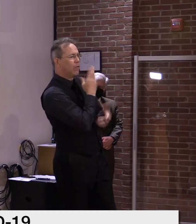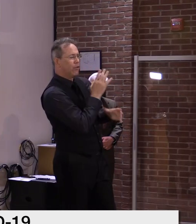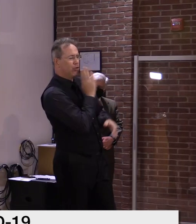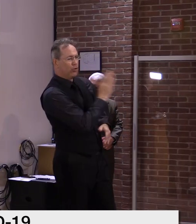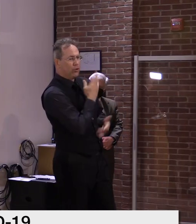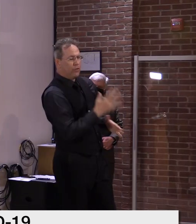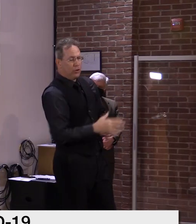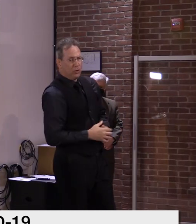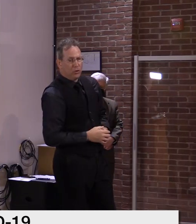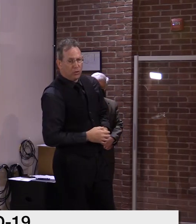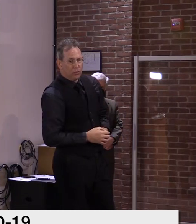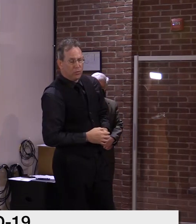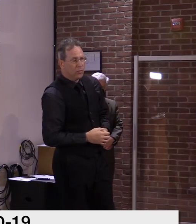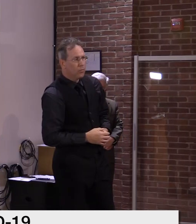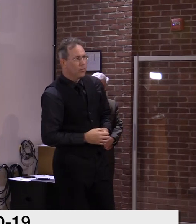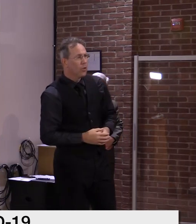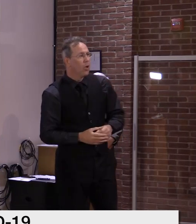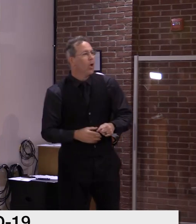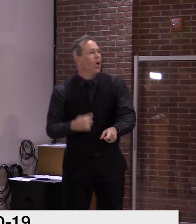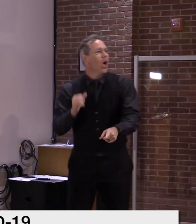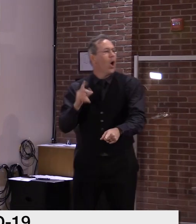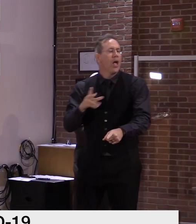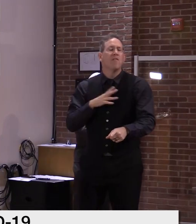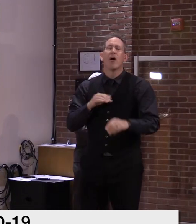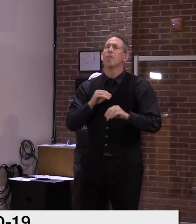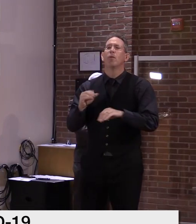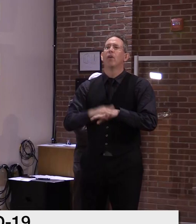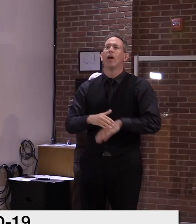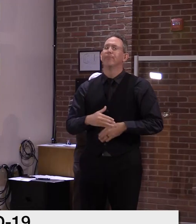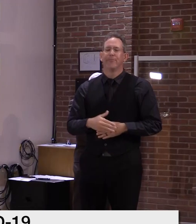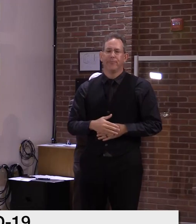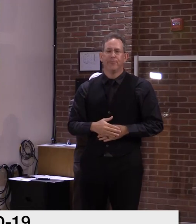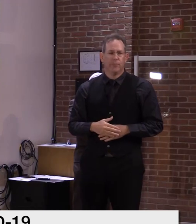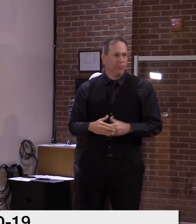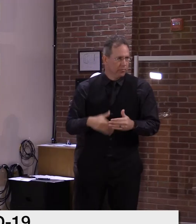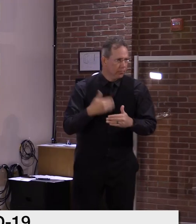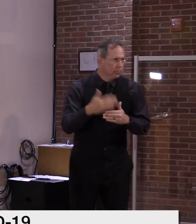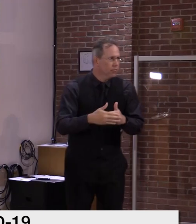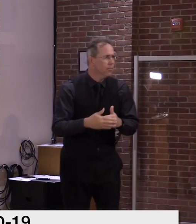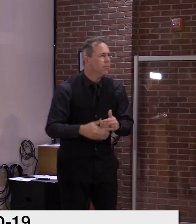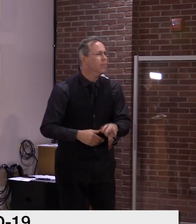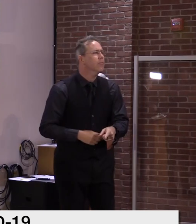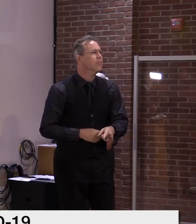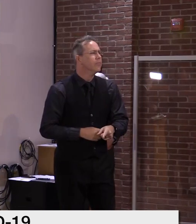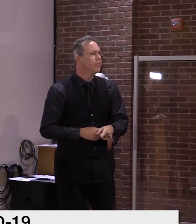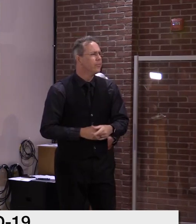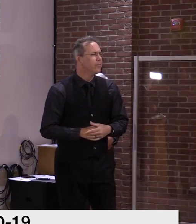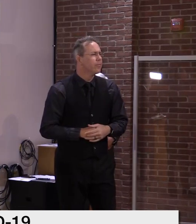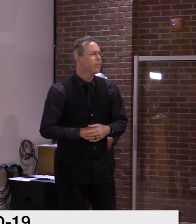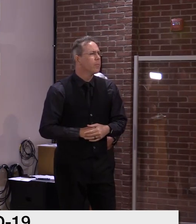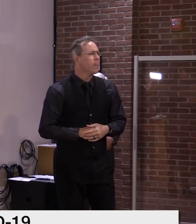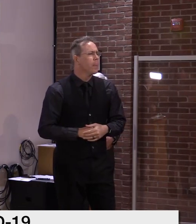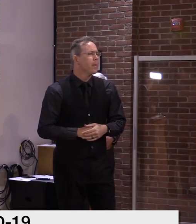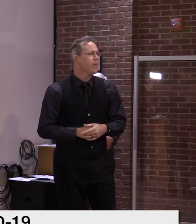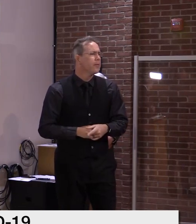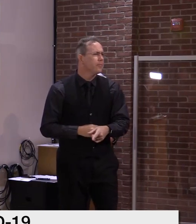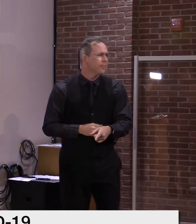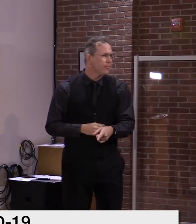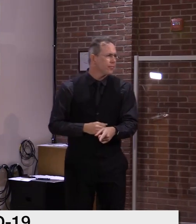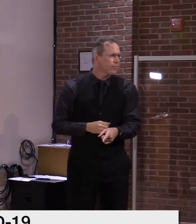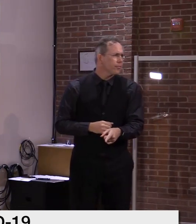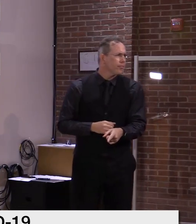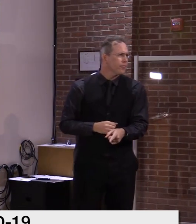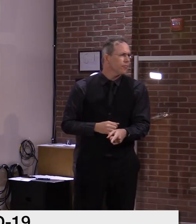on. Since I have you, Commissioner, on Friday you declined to comment on the lack of